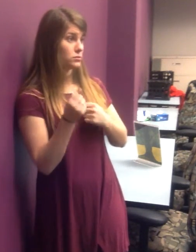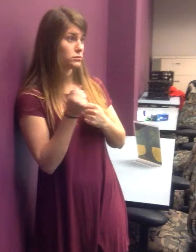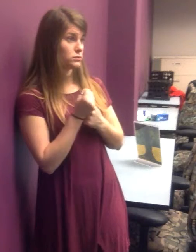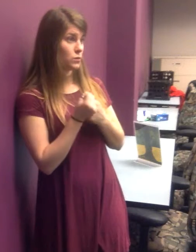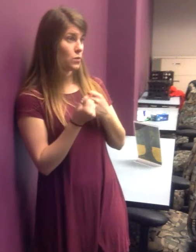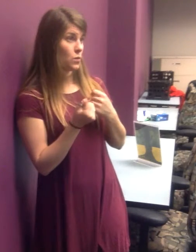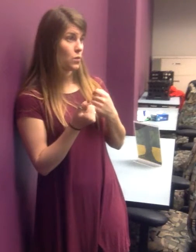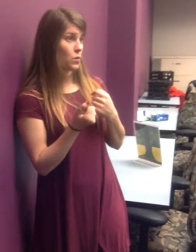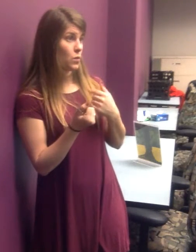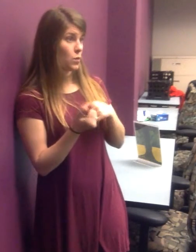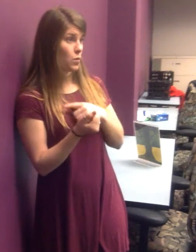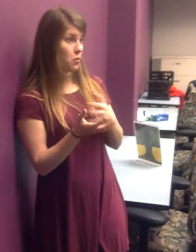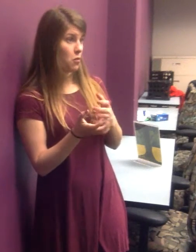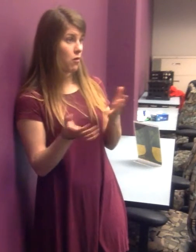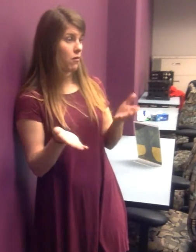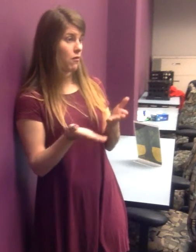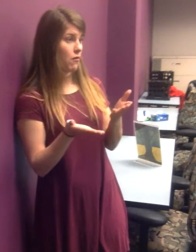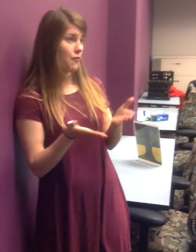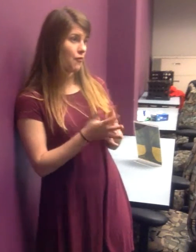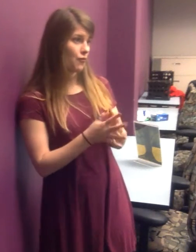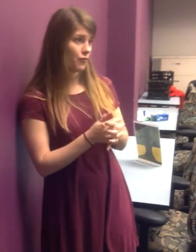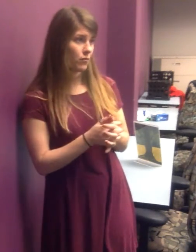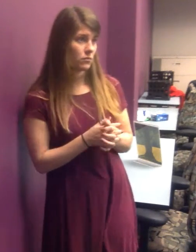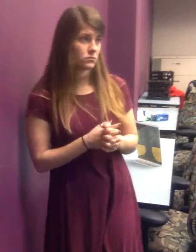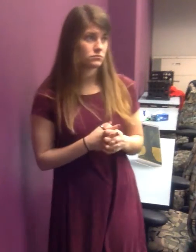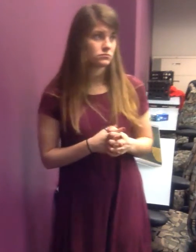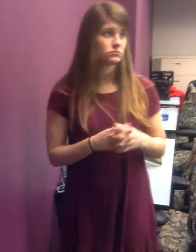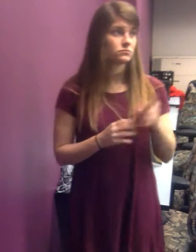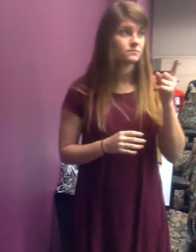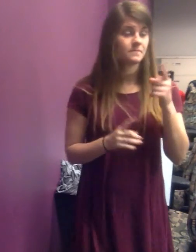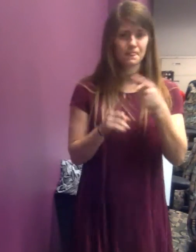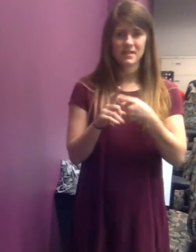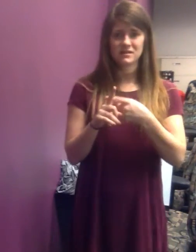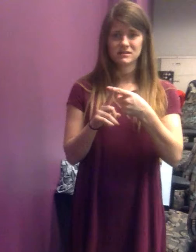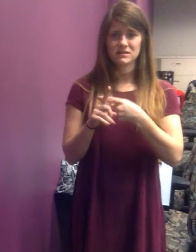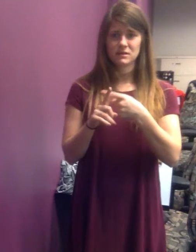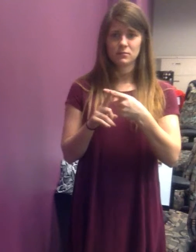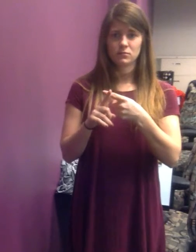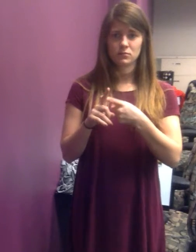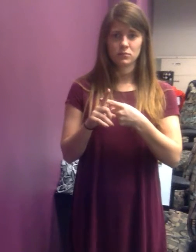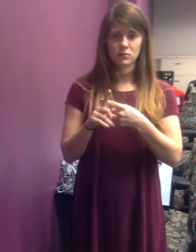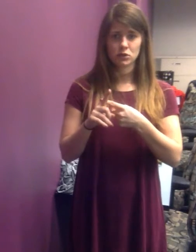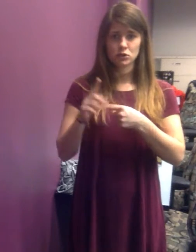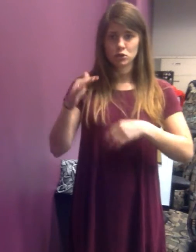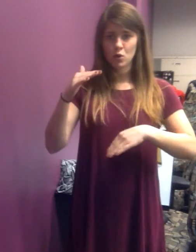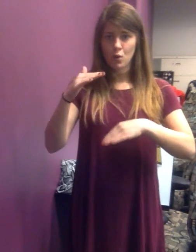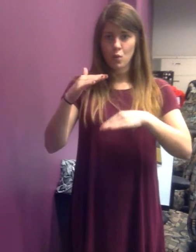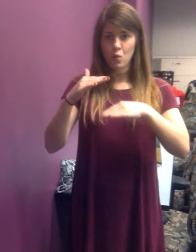no concerted national response to climate change. Wildfire season in Texas. And delay, the scientific community says, is